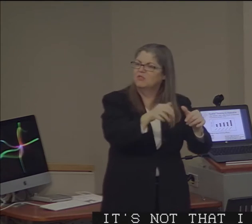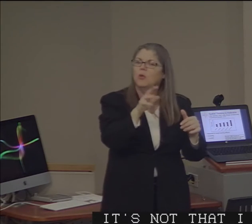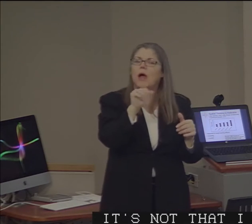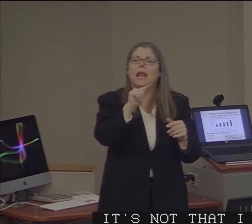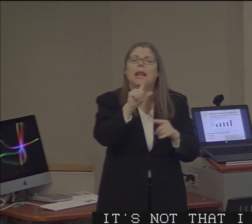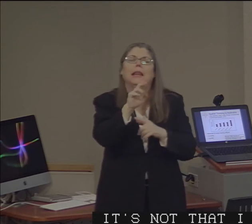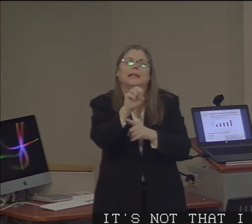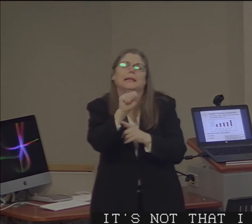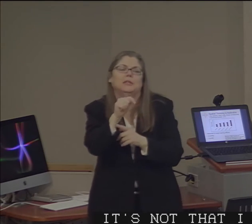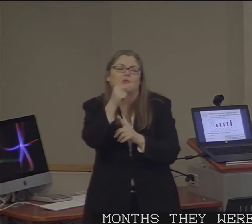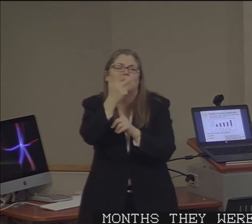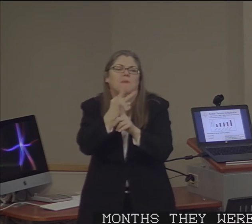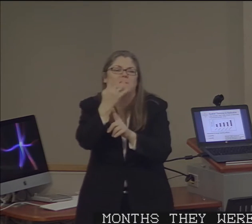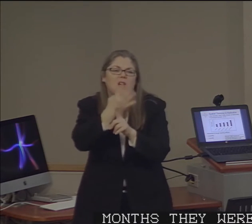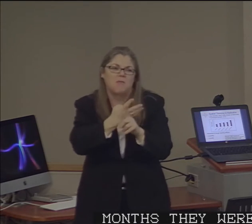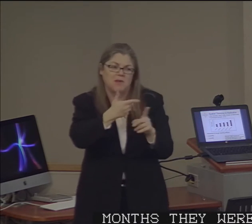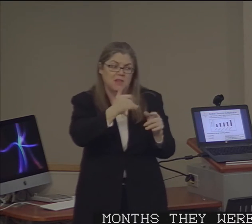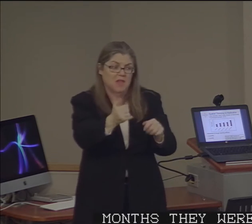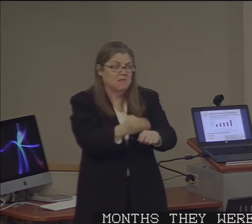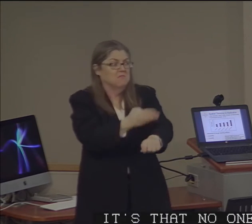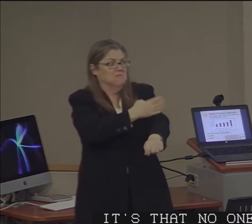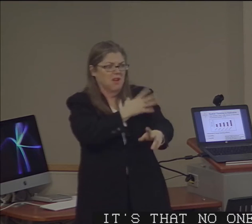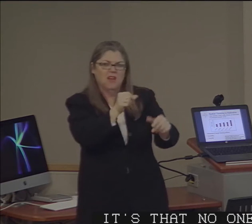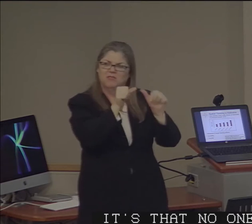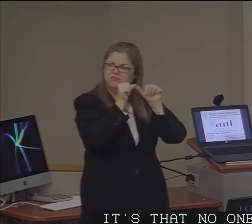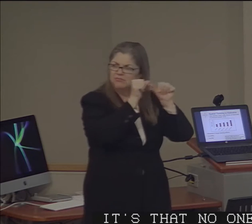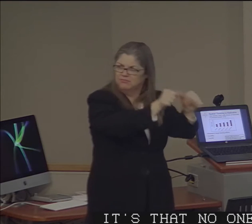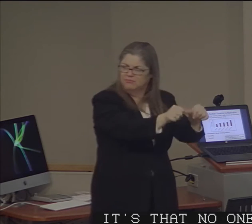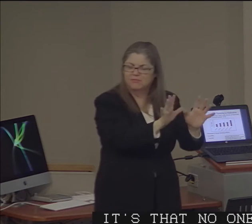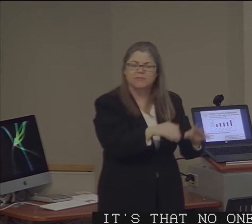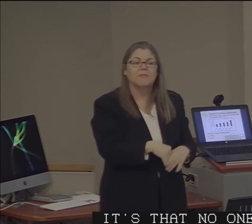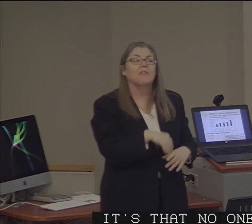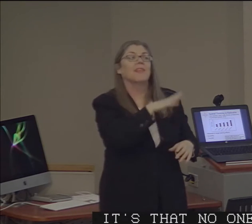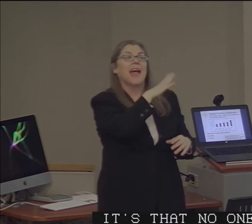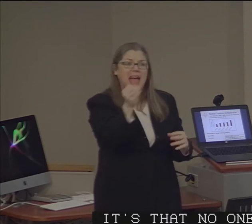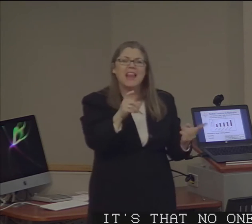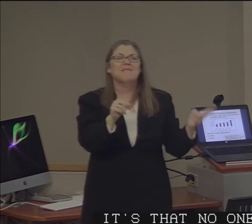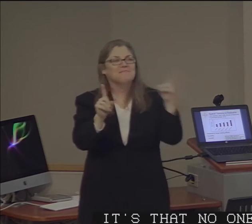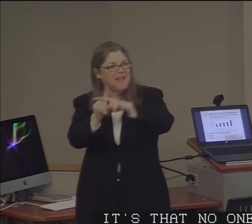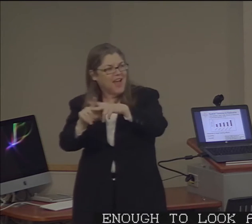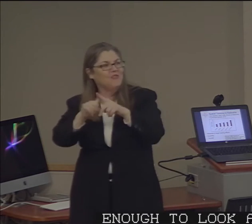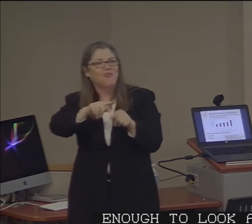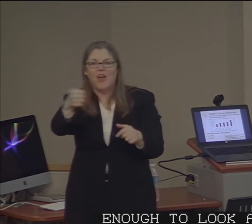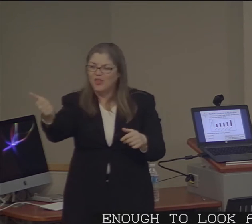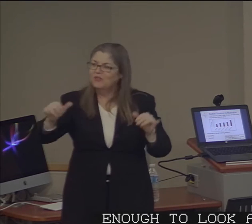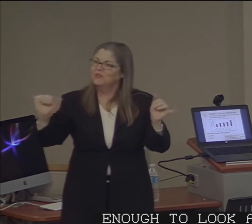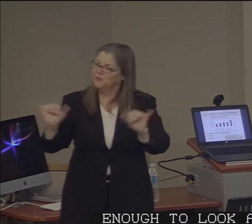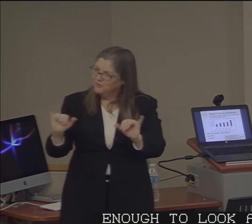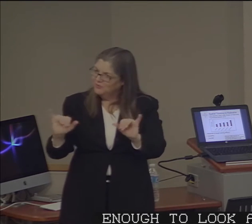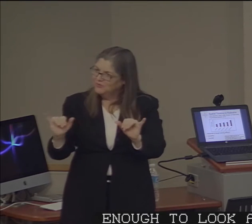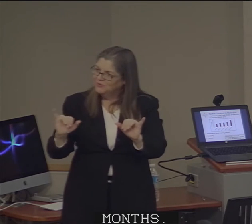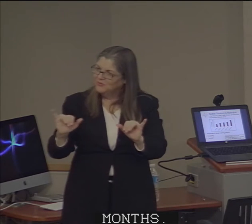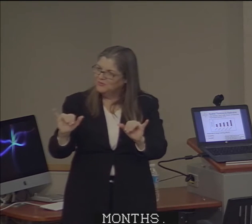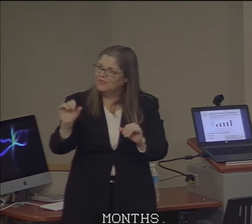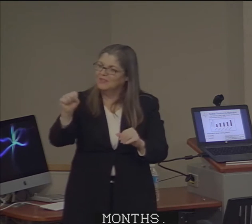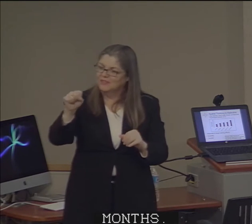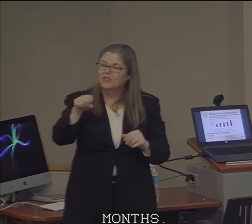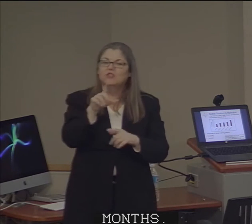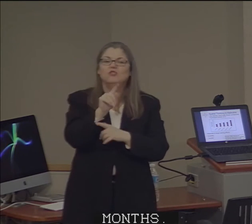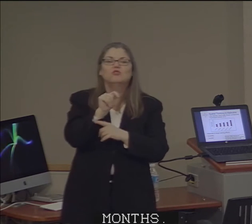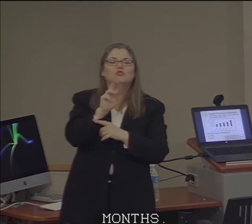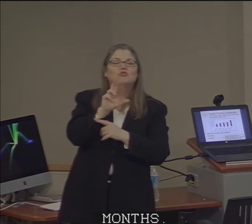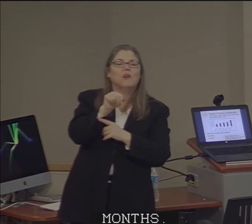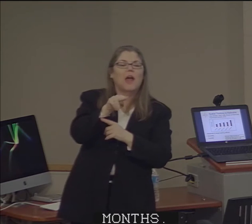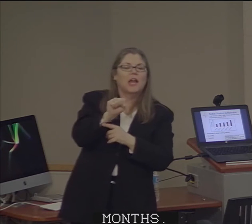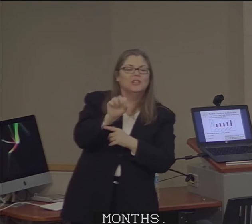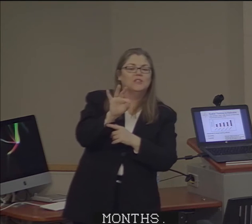3 to 4 months. And then the other thing is that we did find transfer. Now, it's not wide transfer.